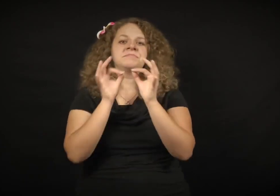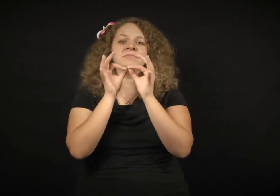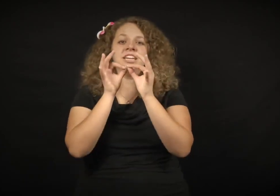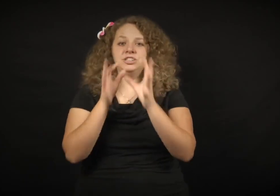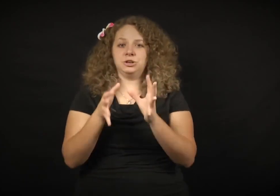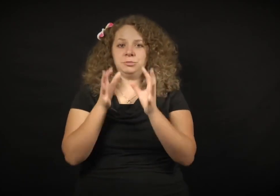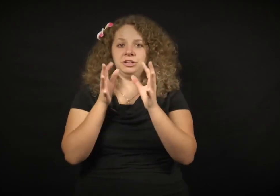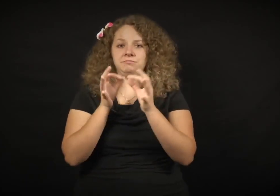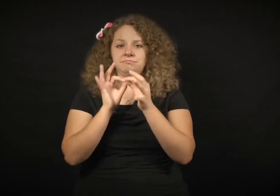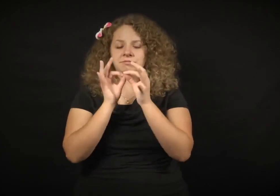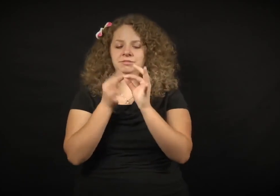Interpret.